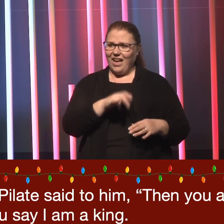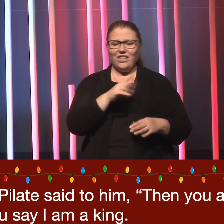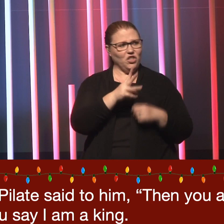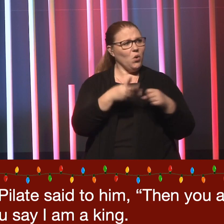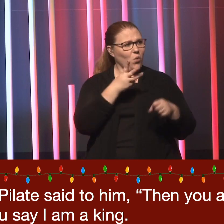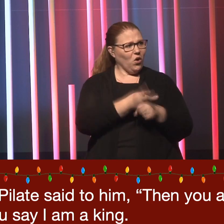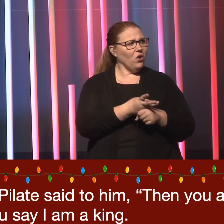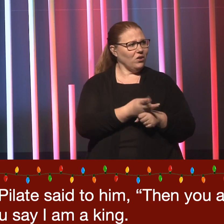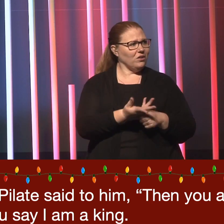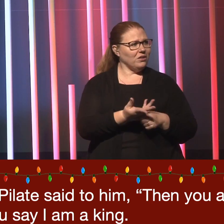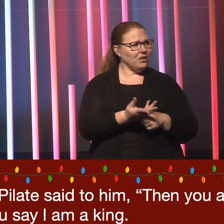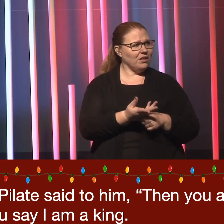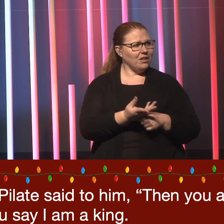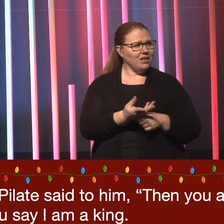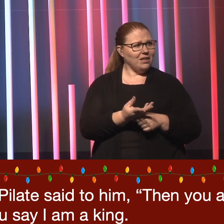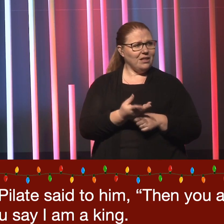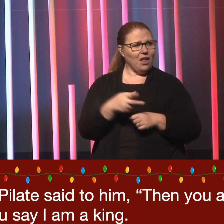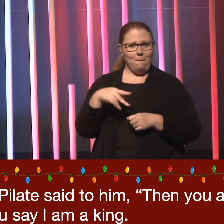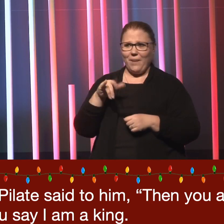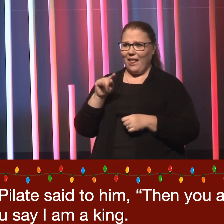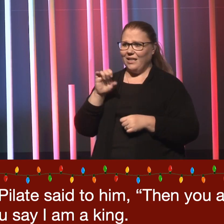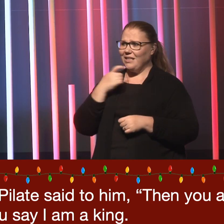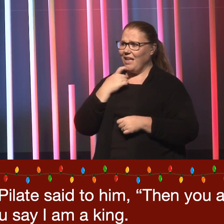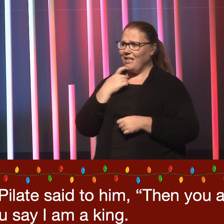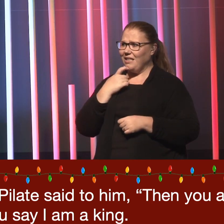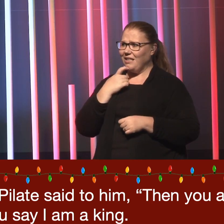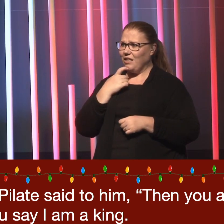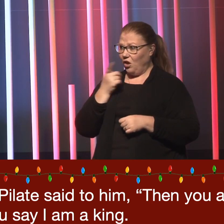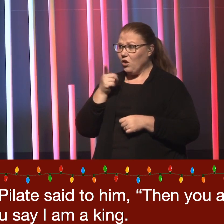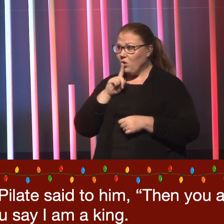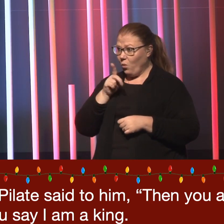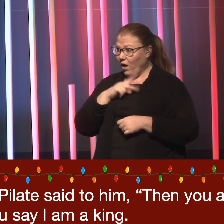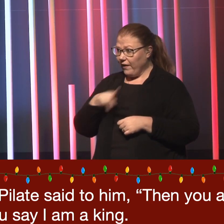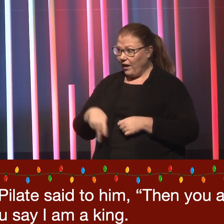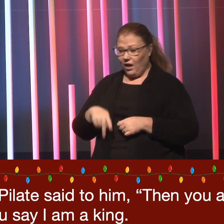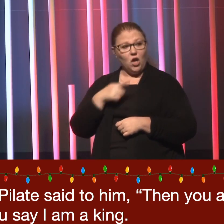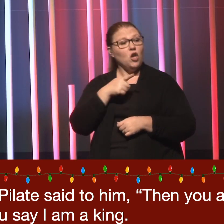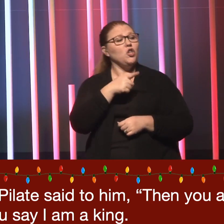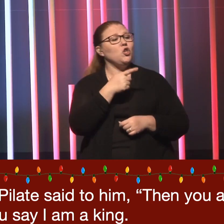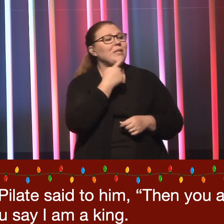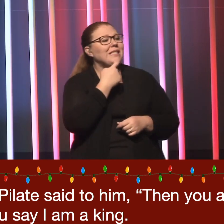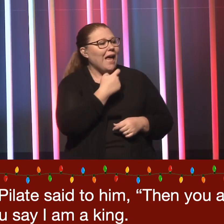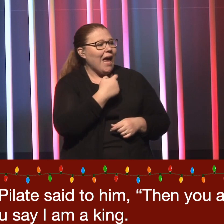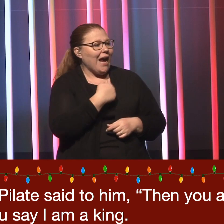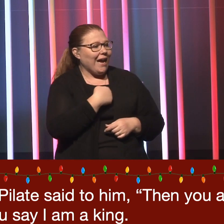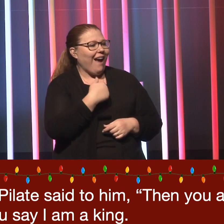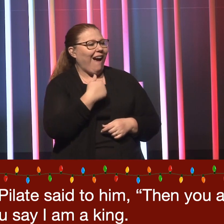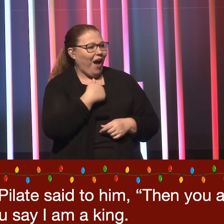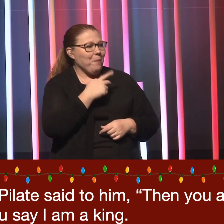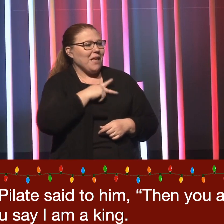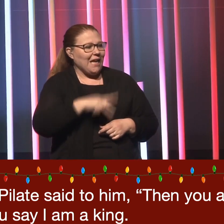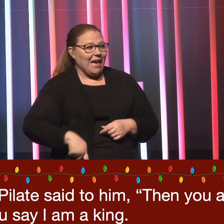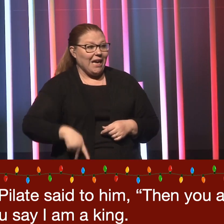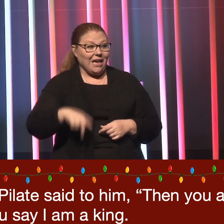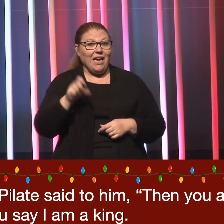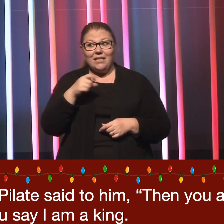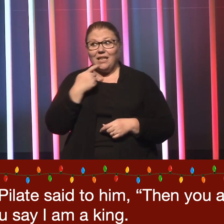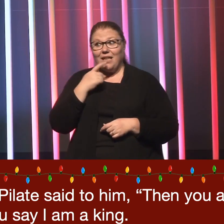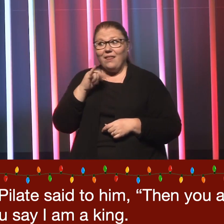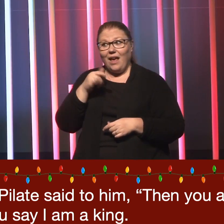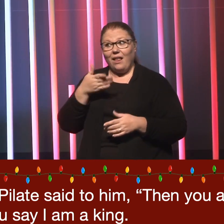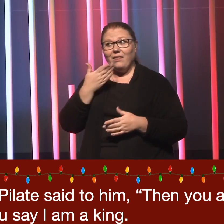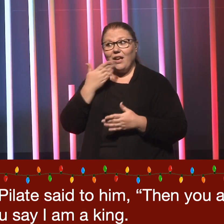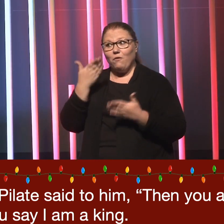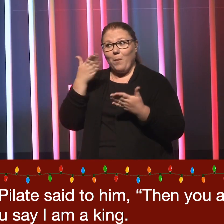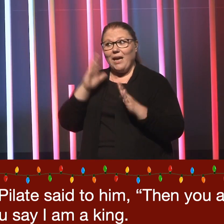the strangest thing. You say I'm a king. Like Jesus doesn't say it. Jesus doesn't go like, yes, I said that. Thank you for paying